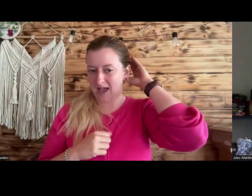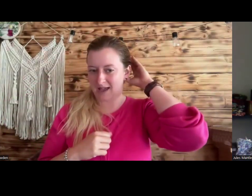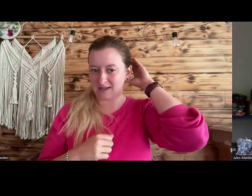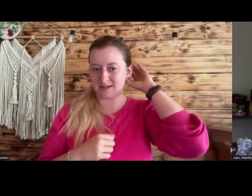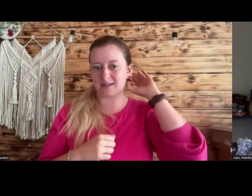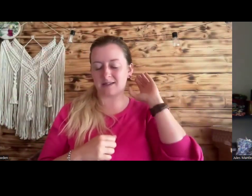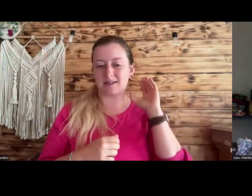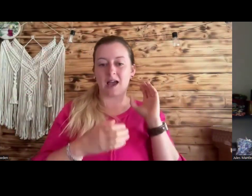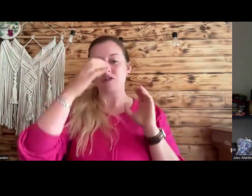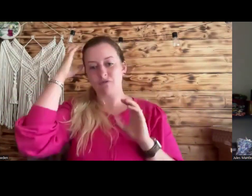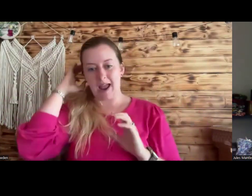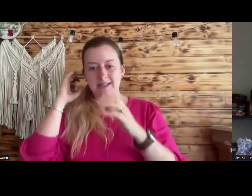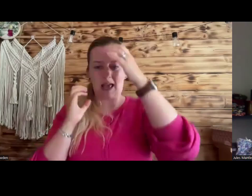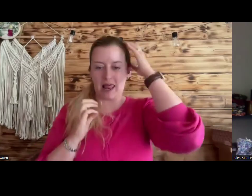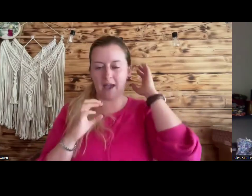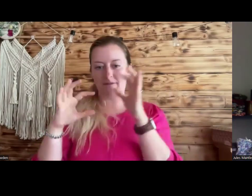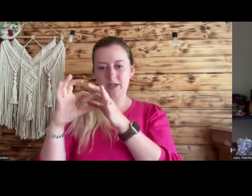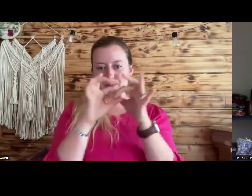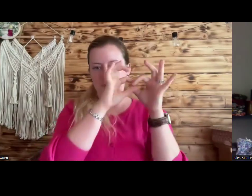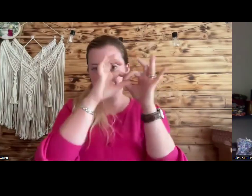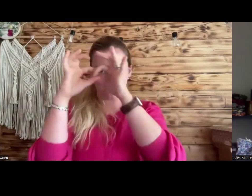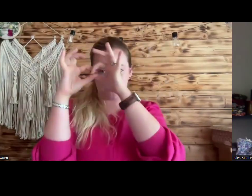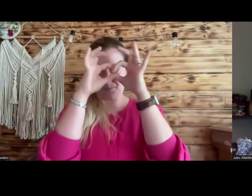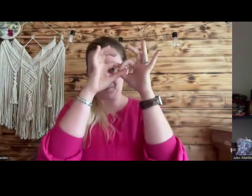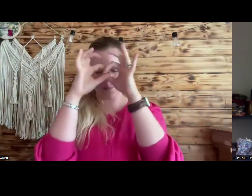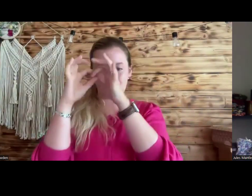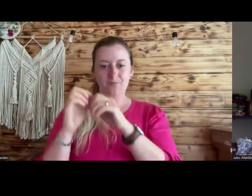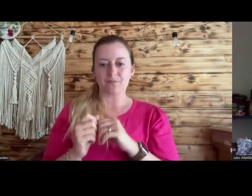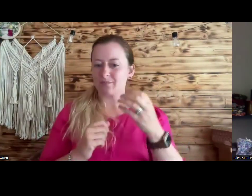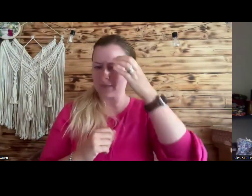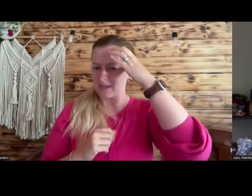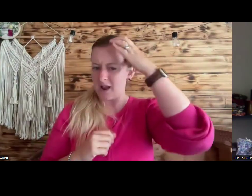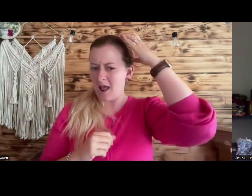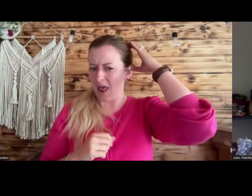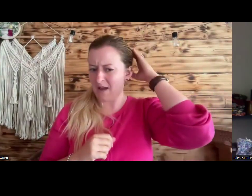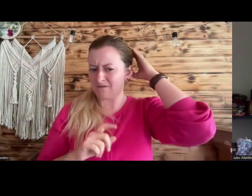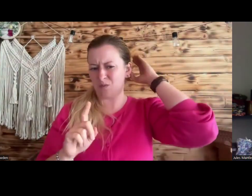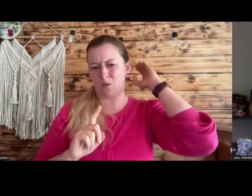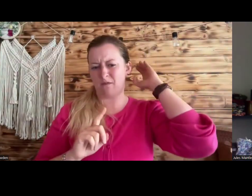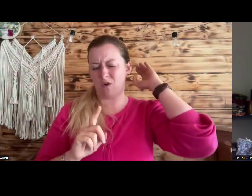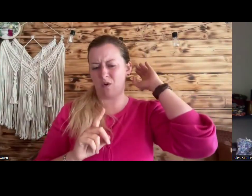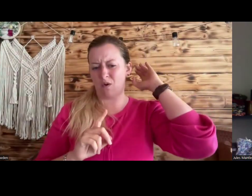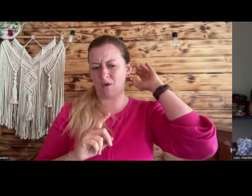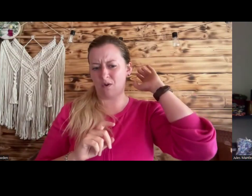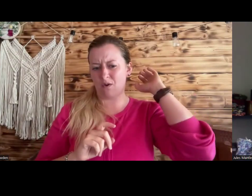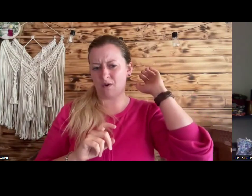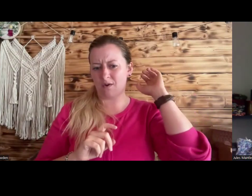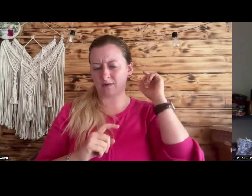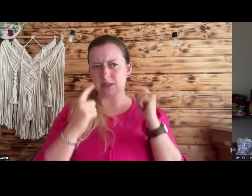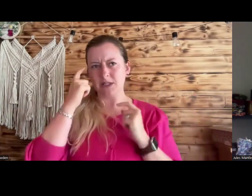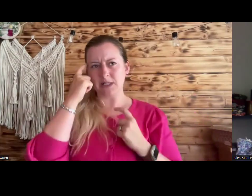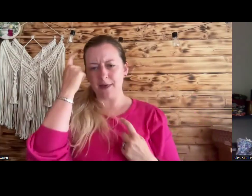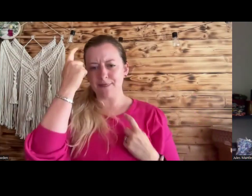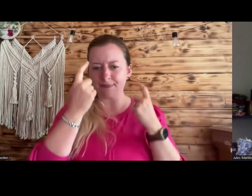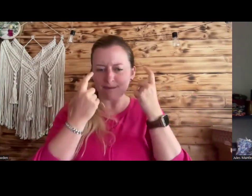working together. So the left-hand side of the brain is responsible for logical, rational,